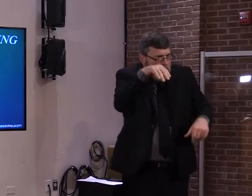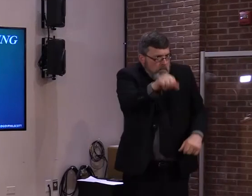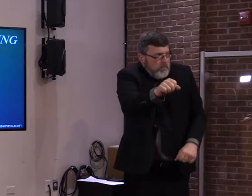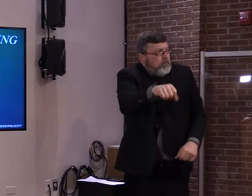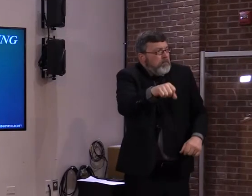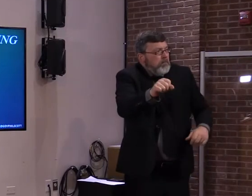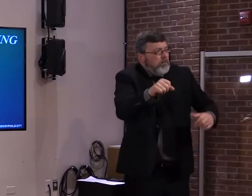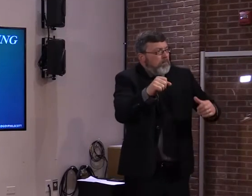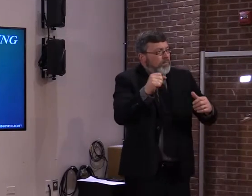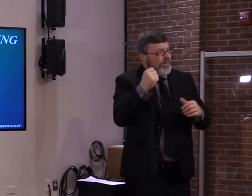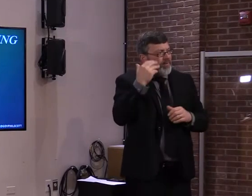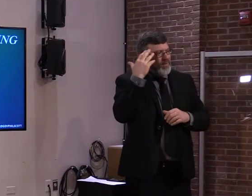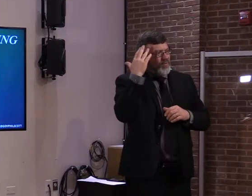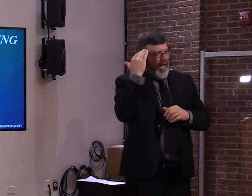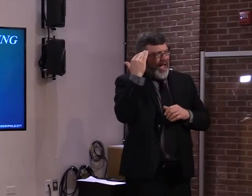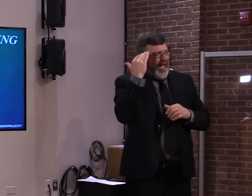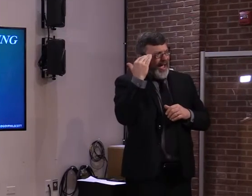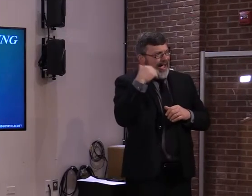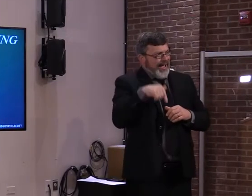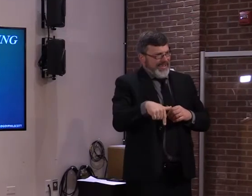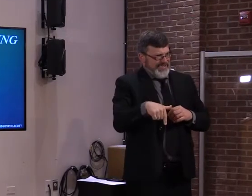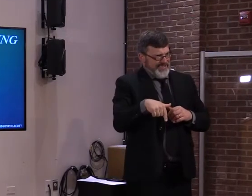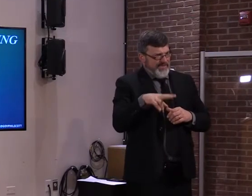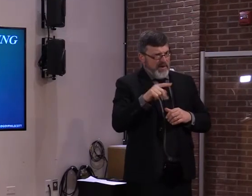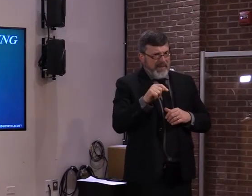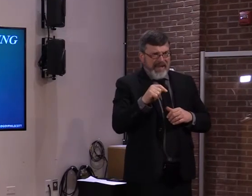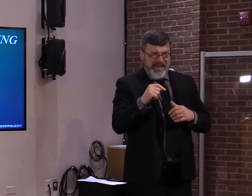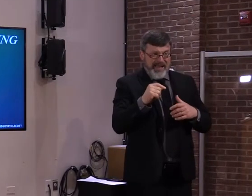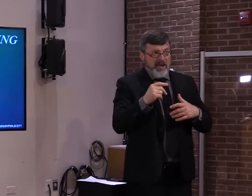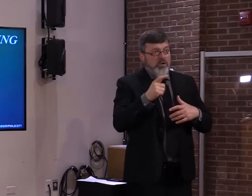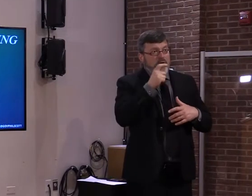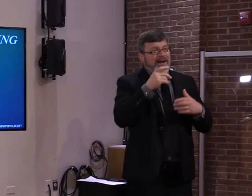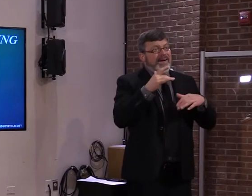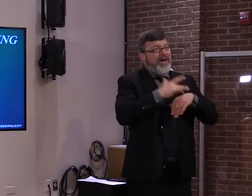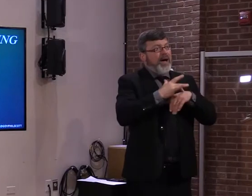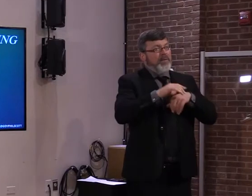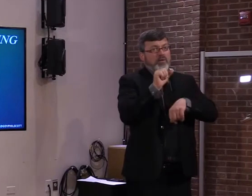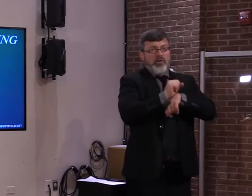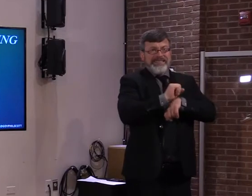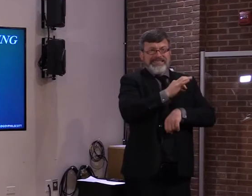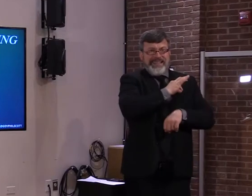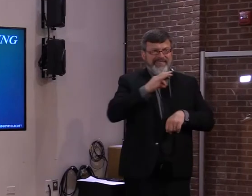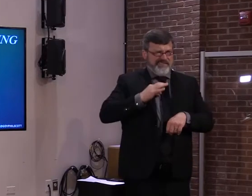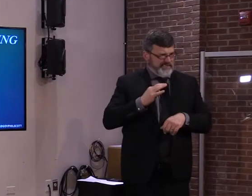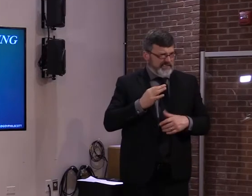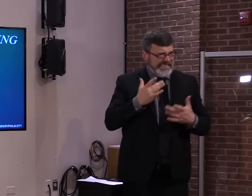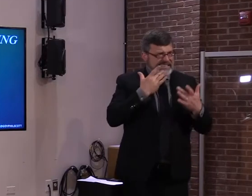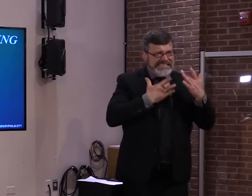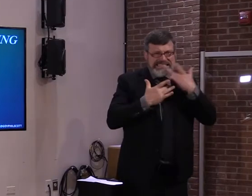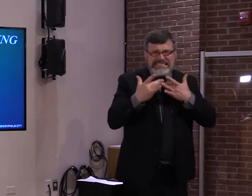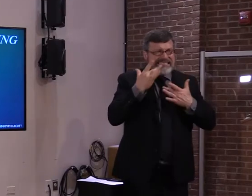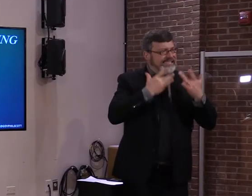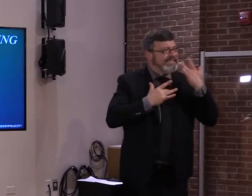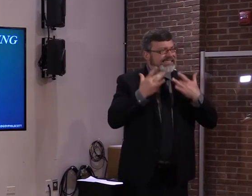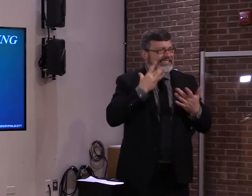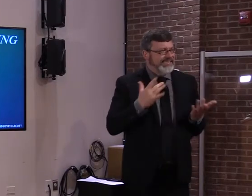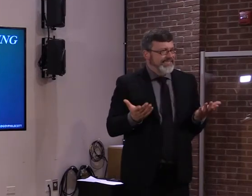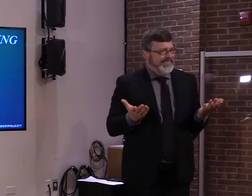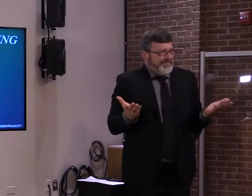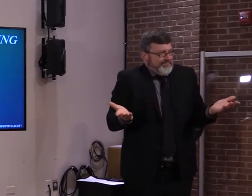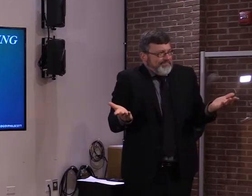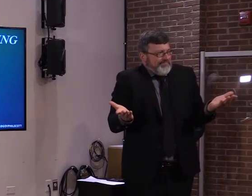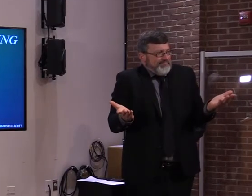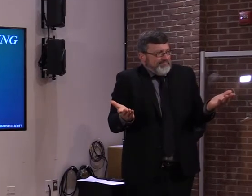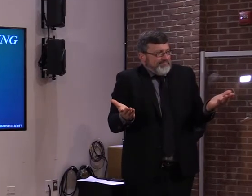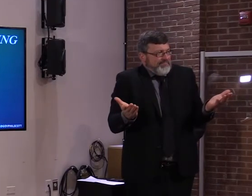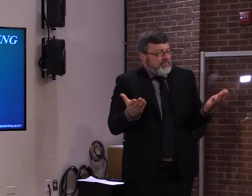for those of you who've been here for a while, the 631, and I remember every time I said 631